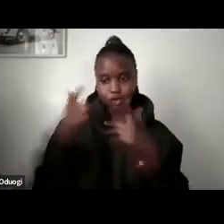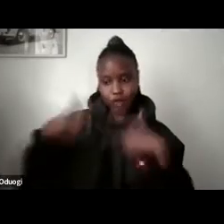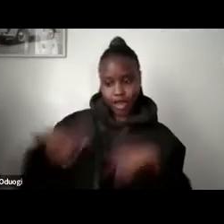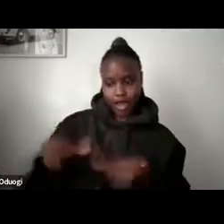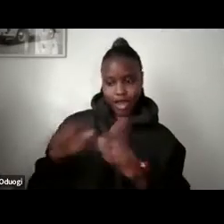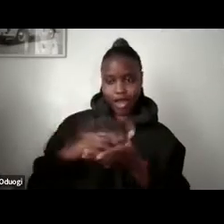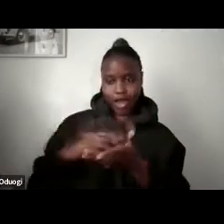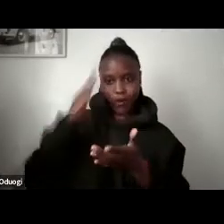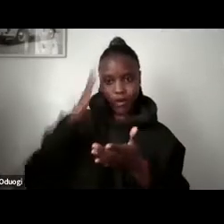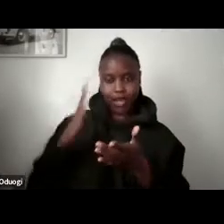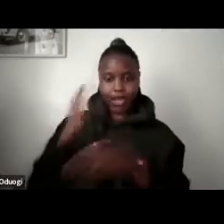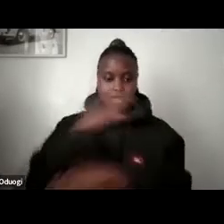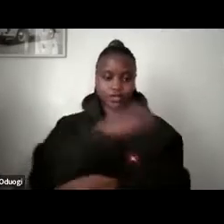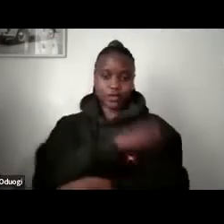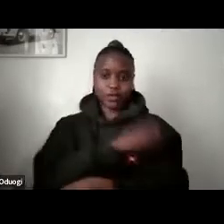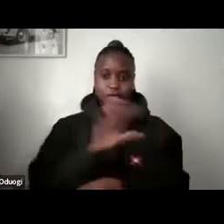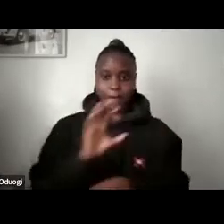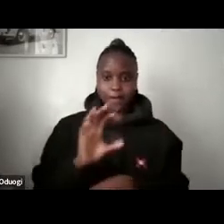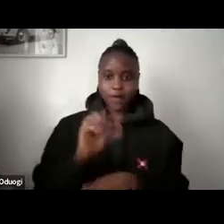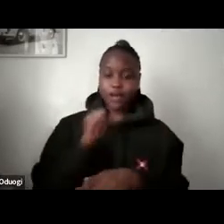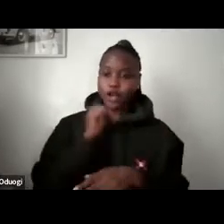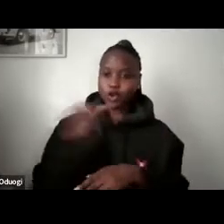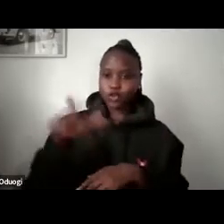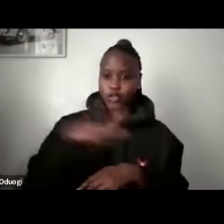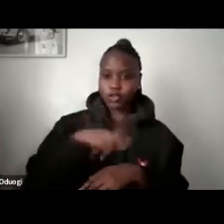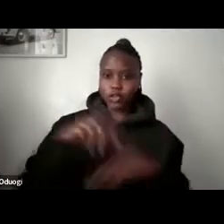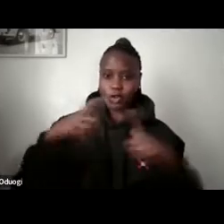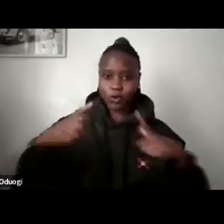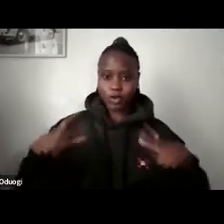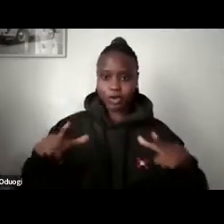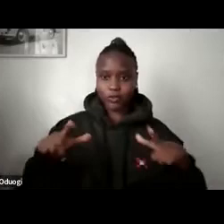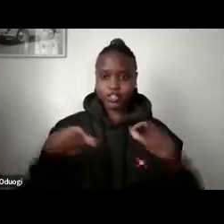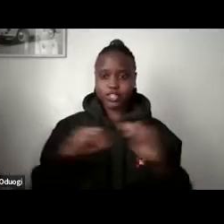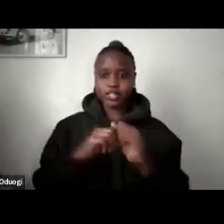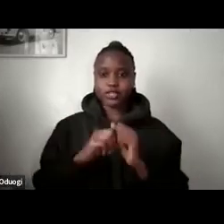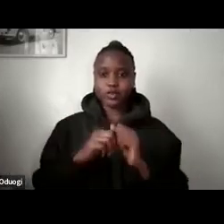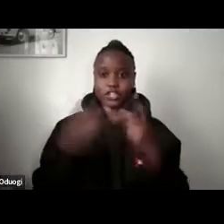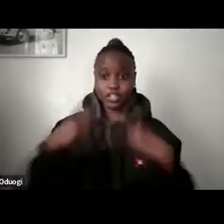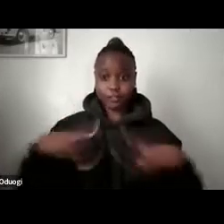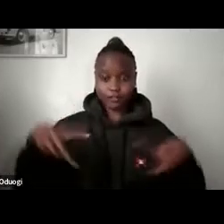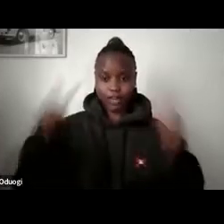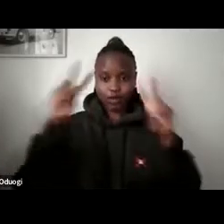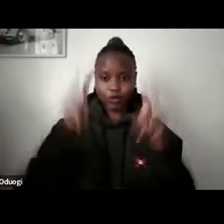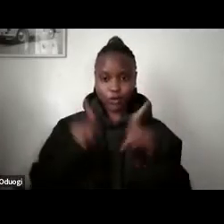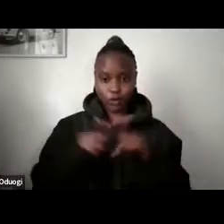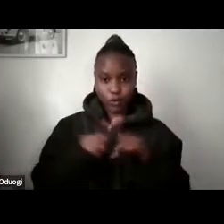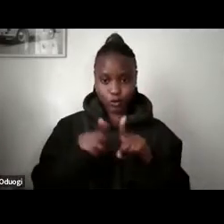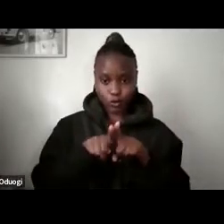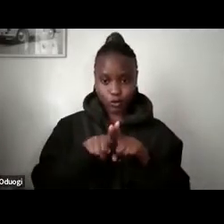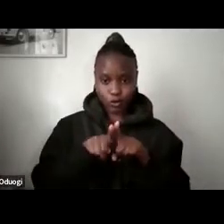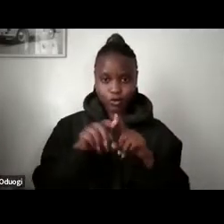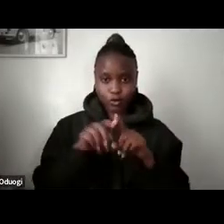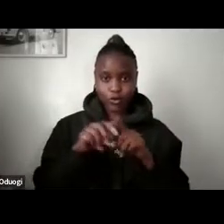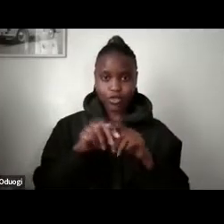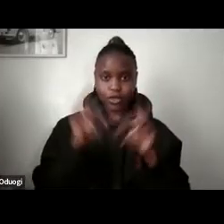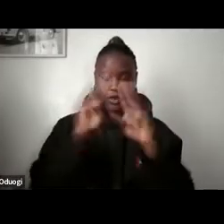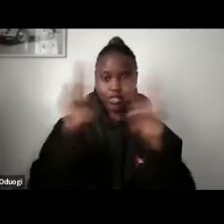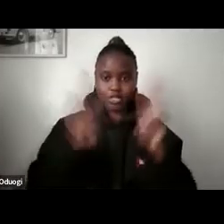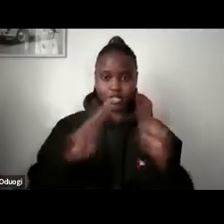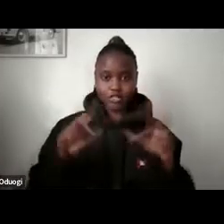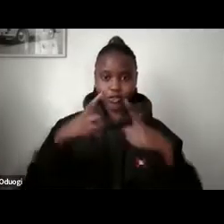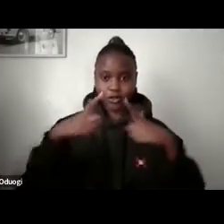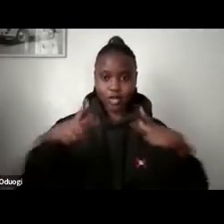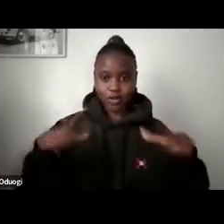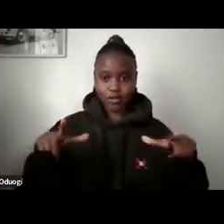empowered not only with our local languages, which are valuable, also with our international languages like